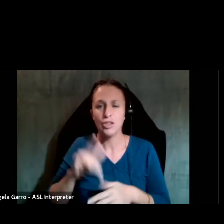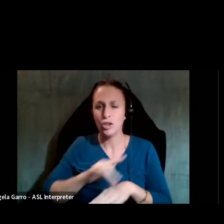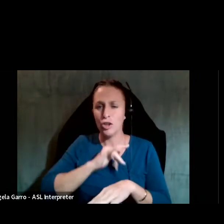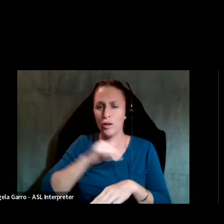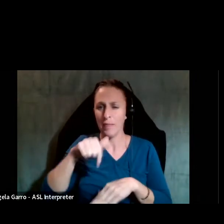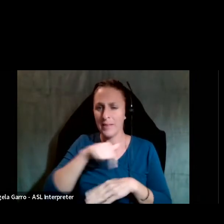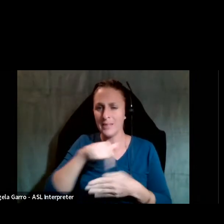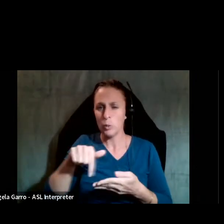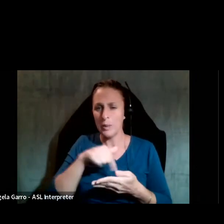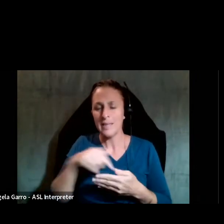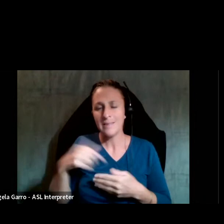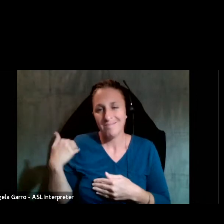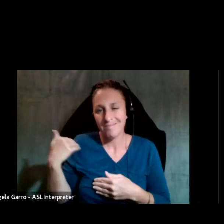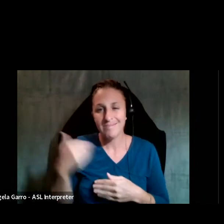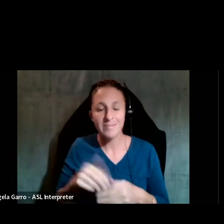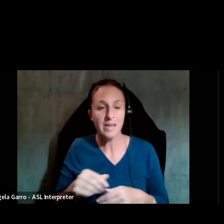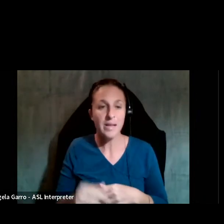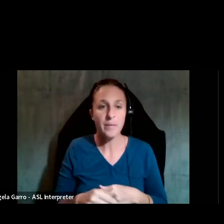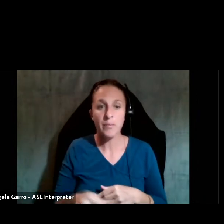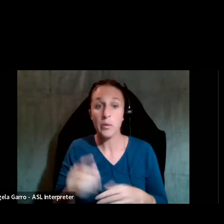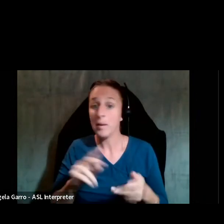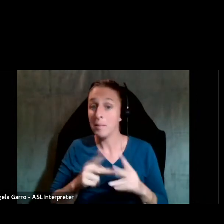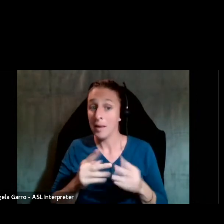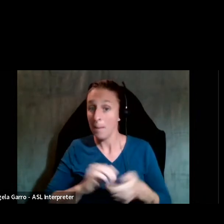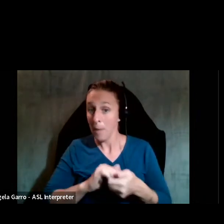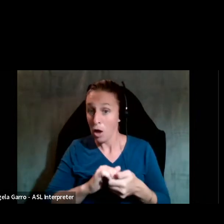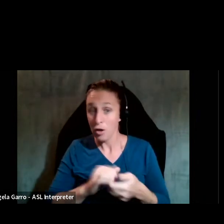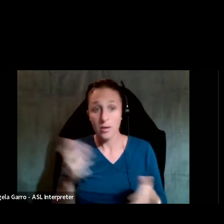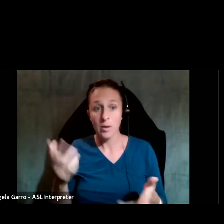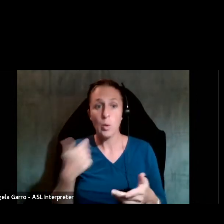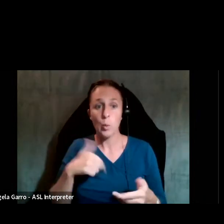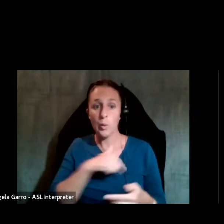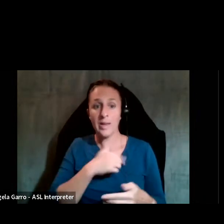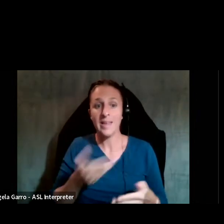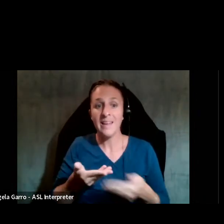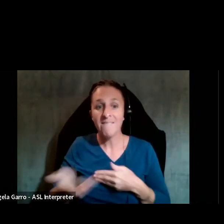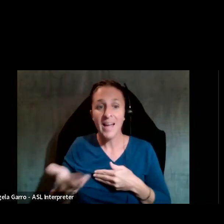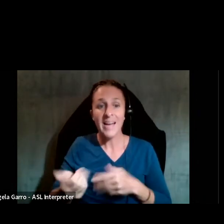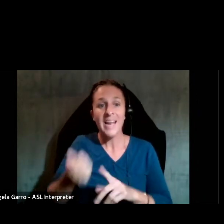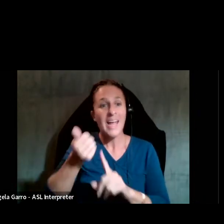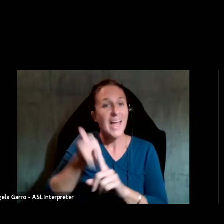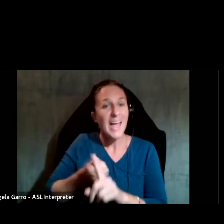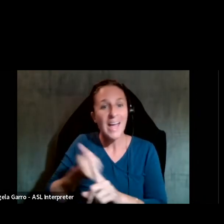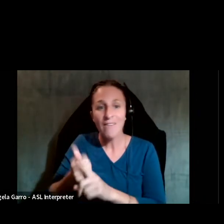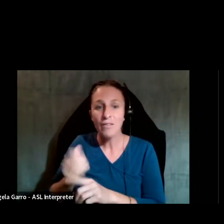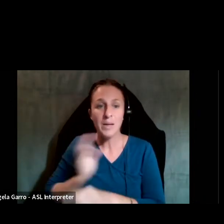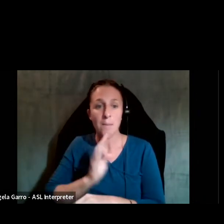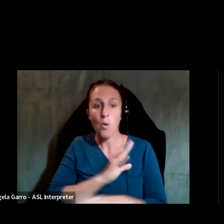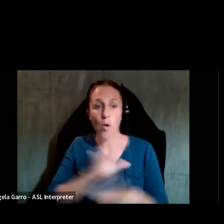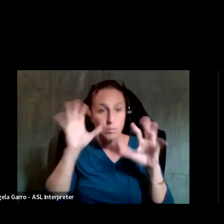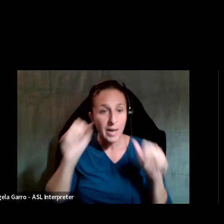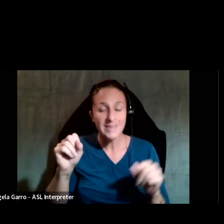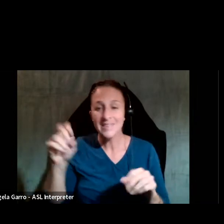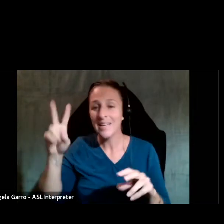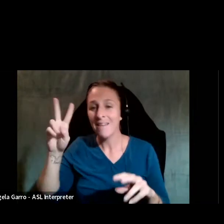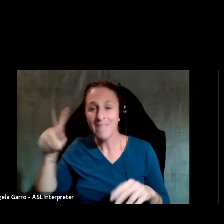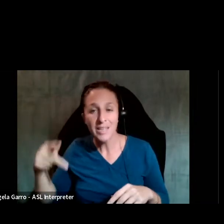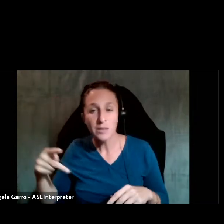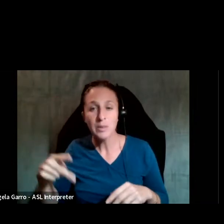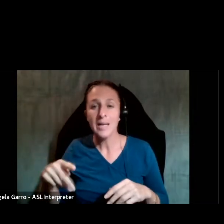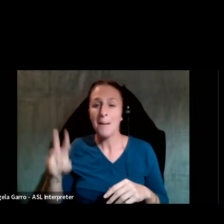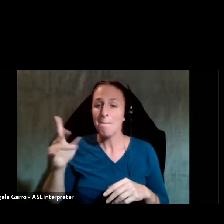we mean by partner is that we invited every board president and vice president, every mayor, every